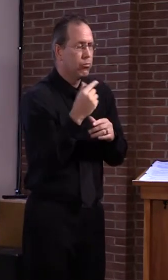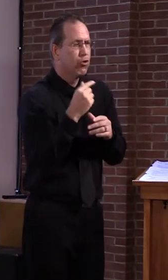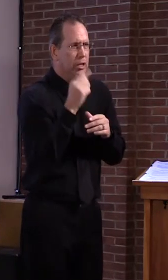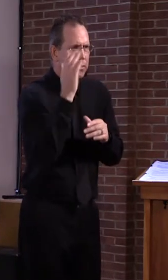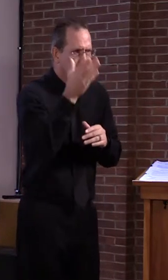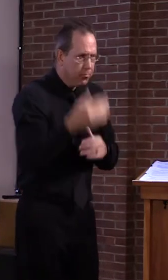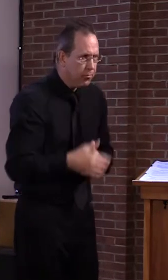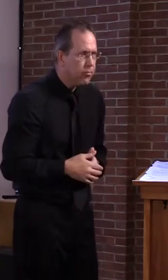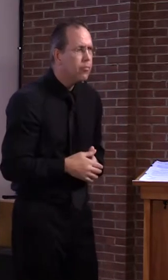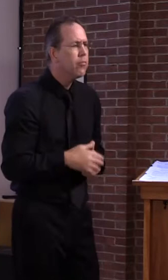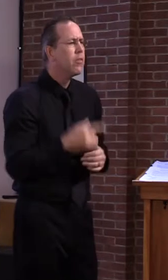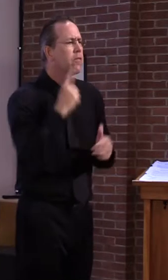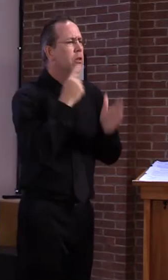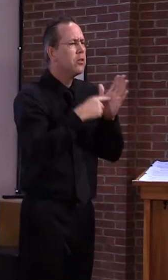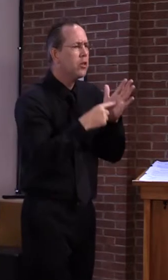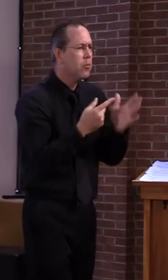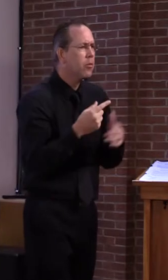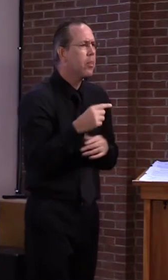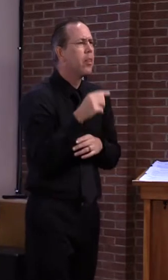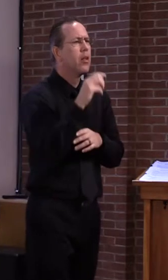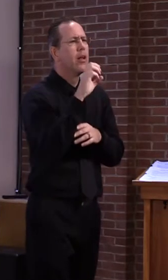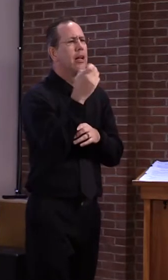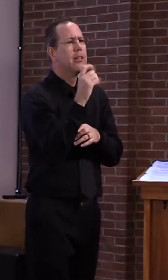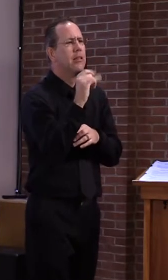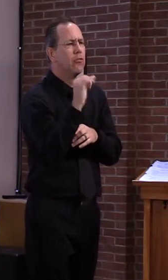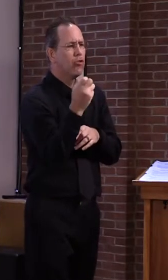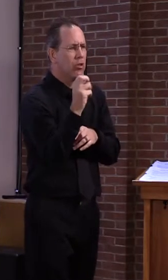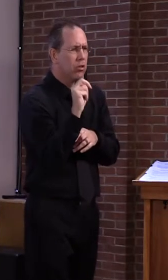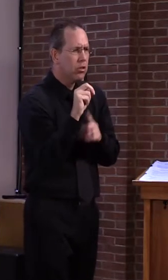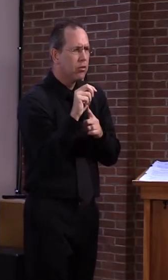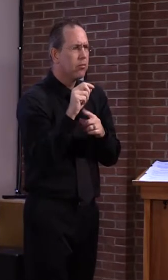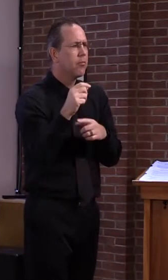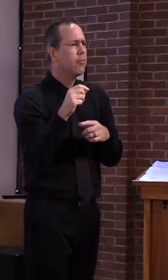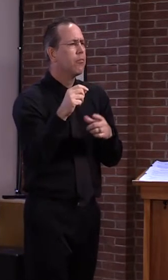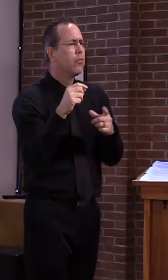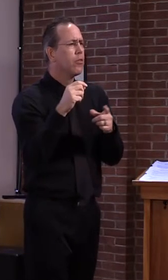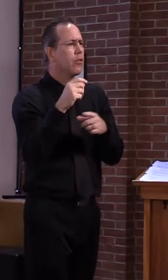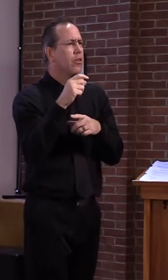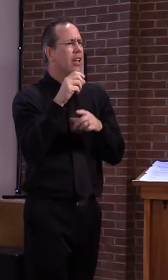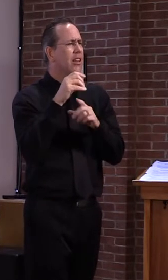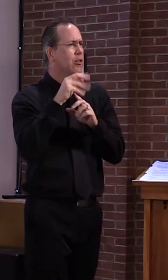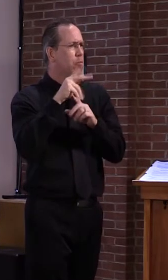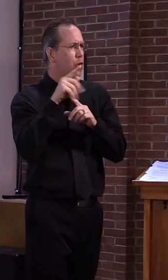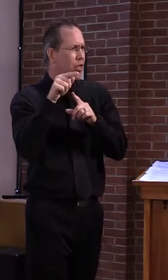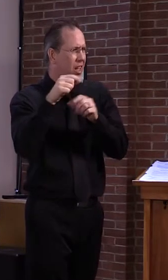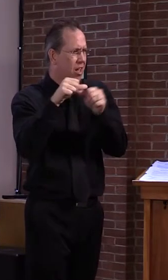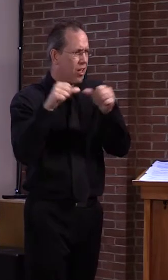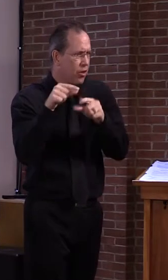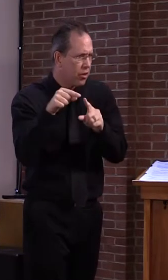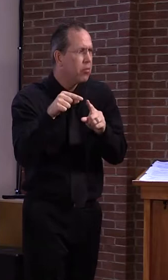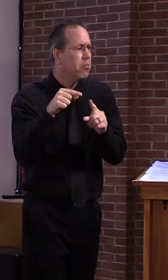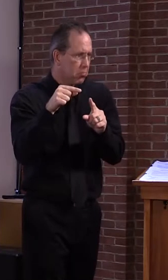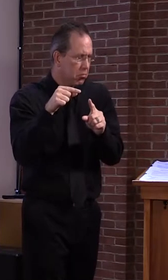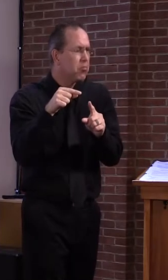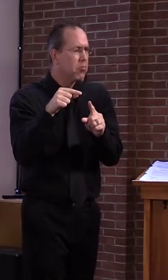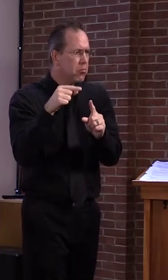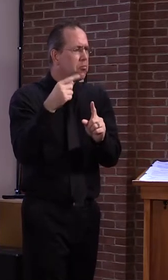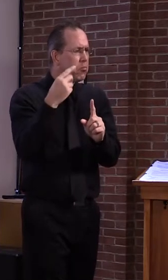Junction Recreations and Park is a hub site. They will serve 8 schools. They anticipate